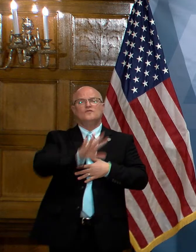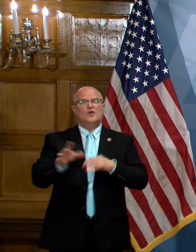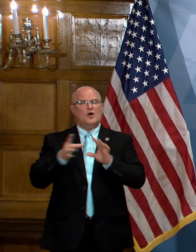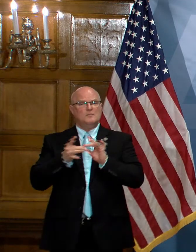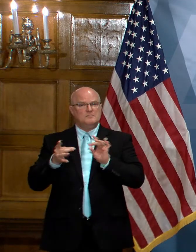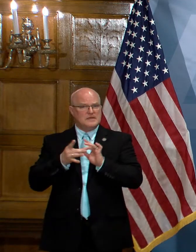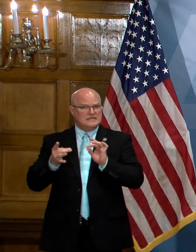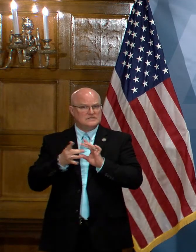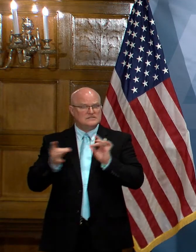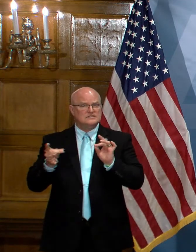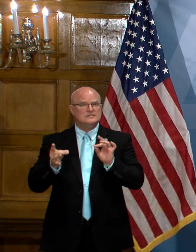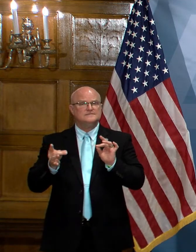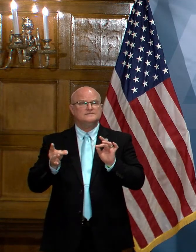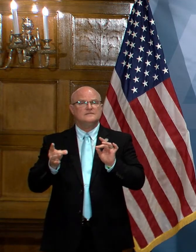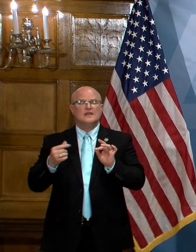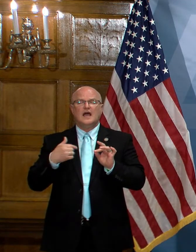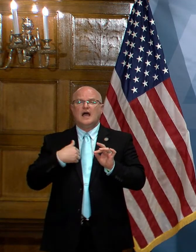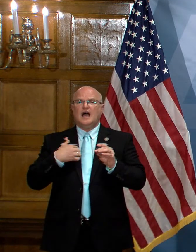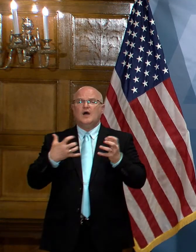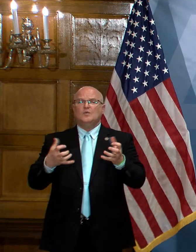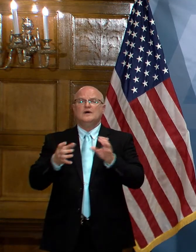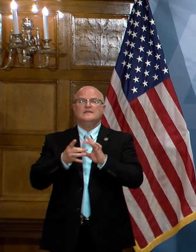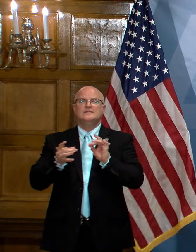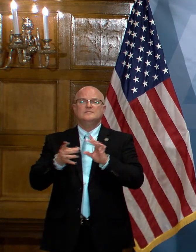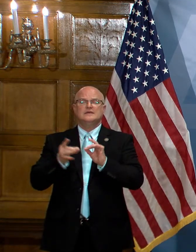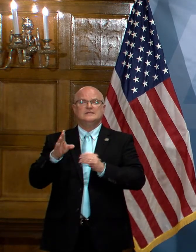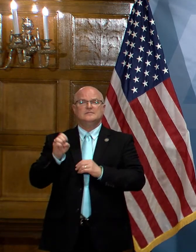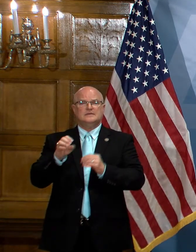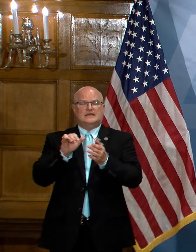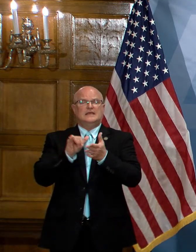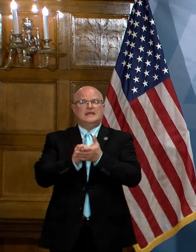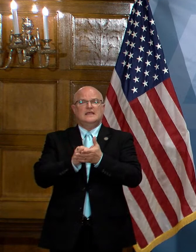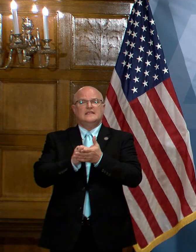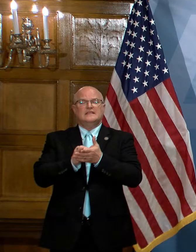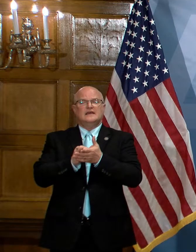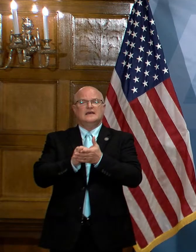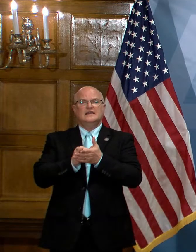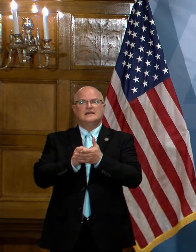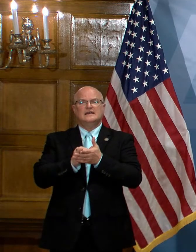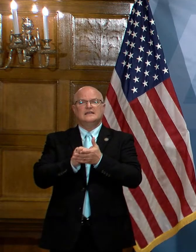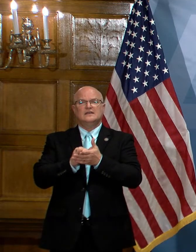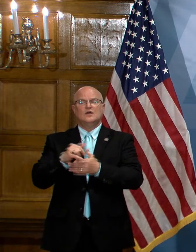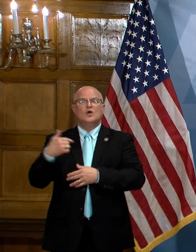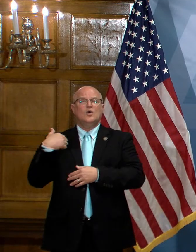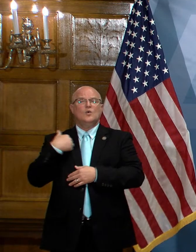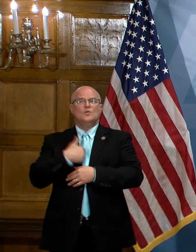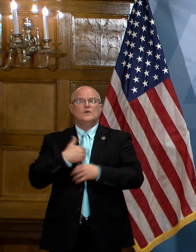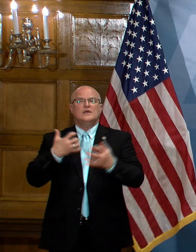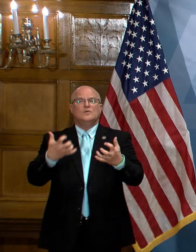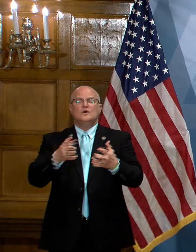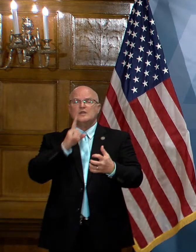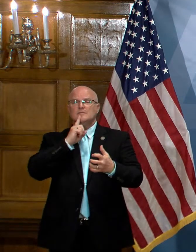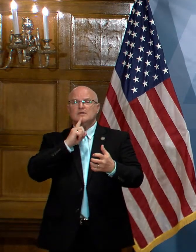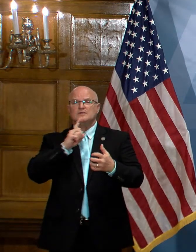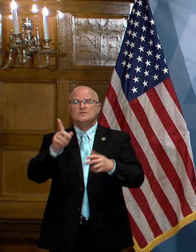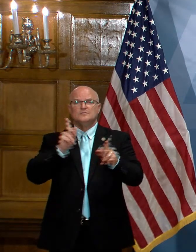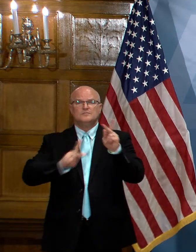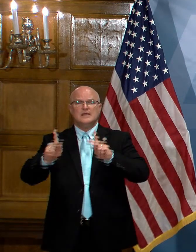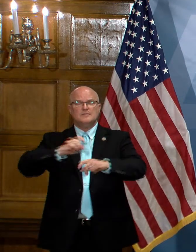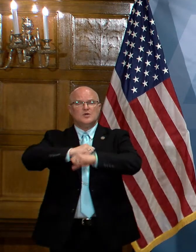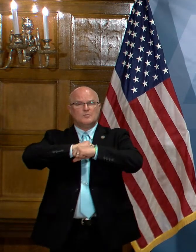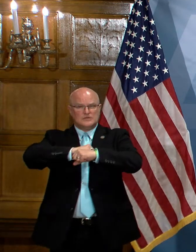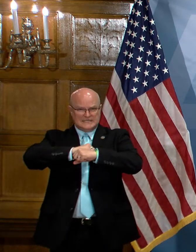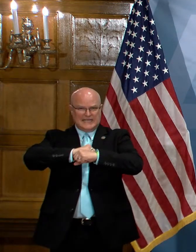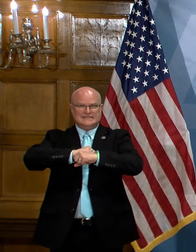message, I want the message to be that we want to make sure that everyone is protected,